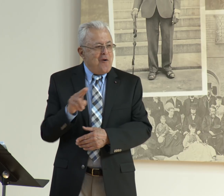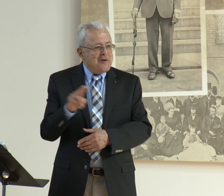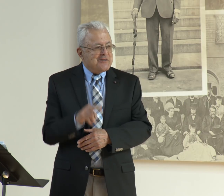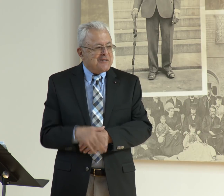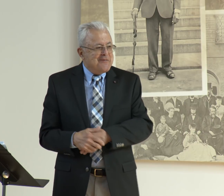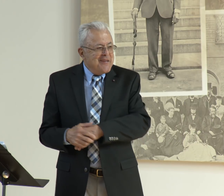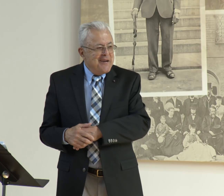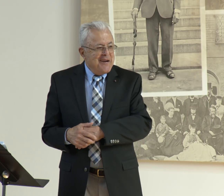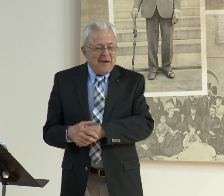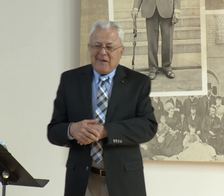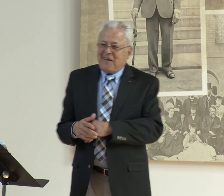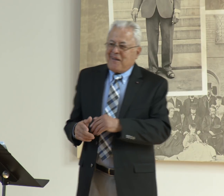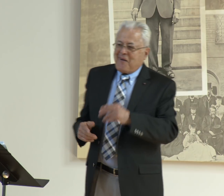him.